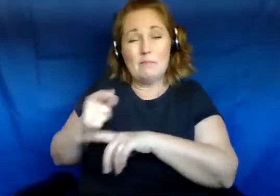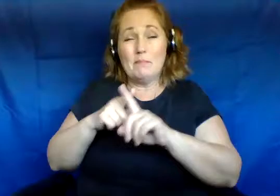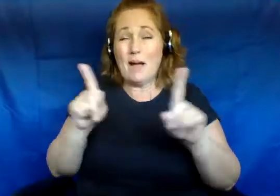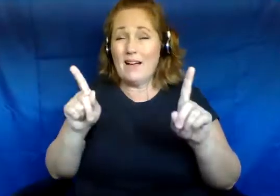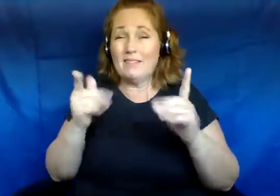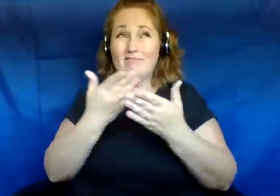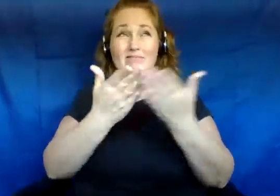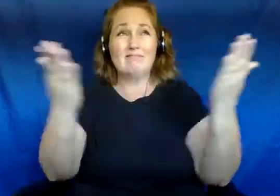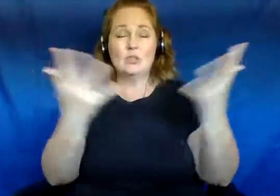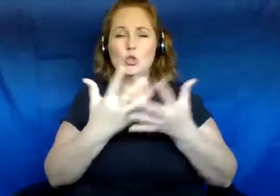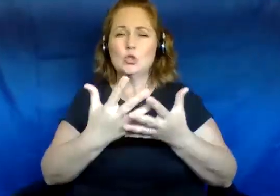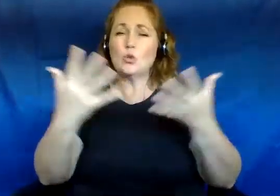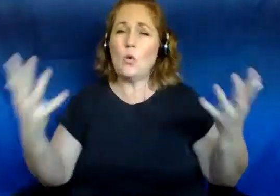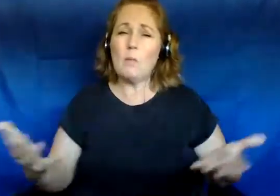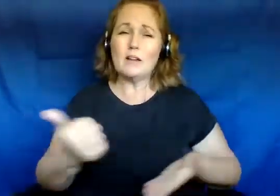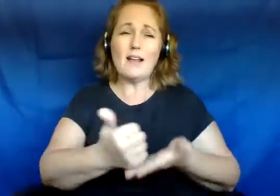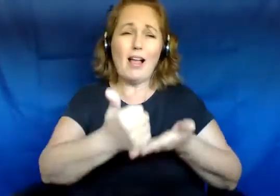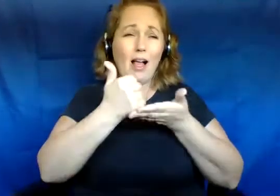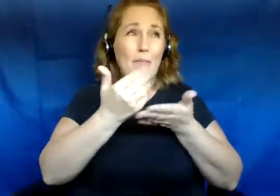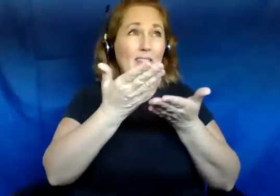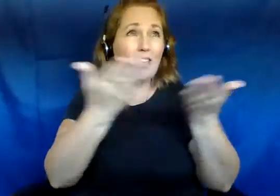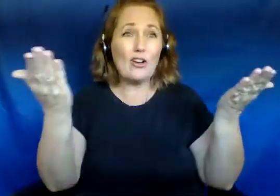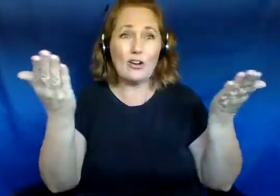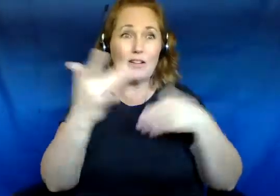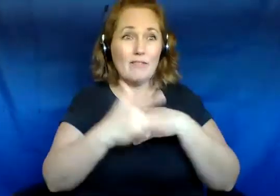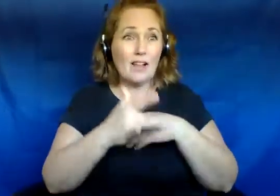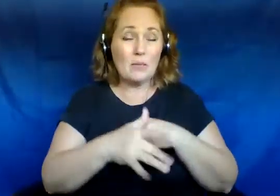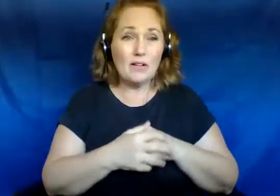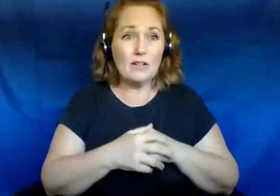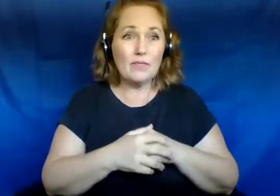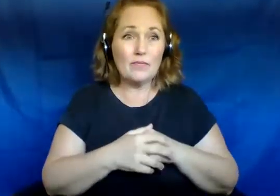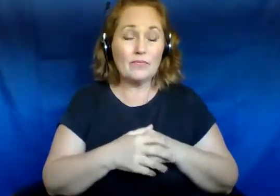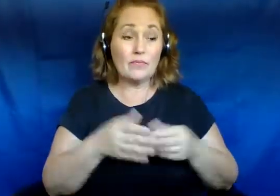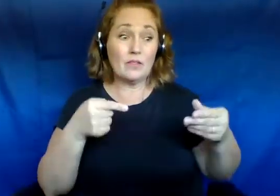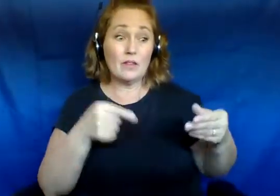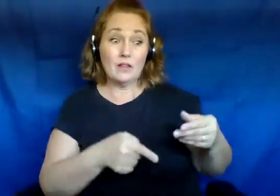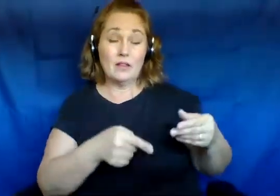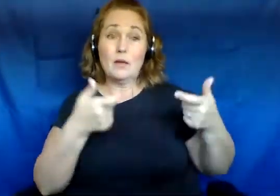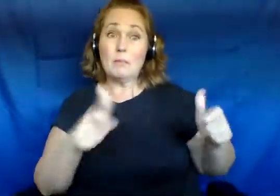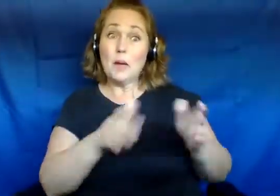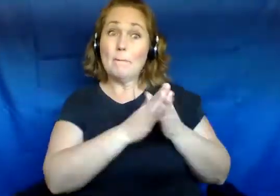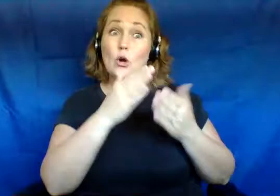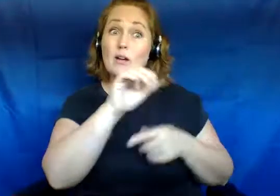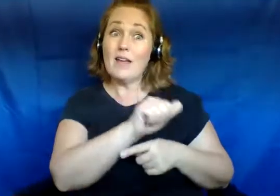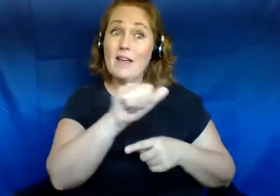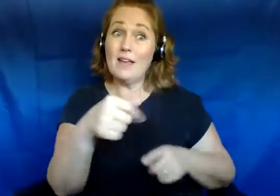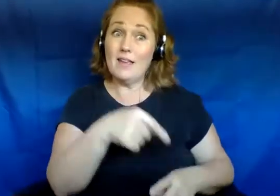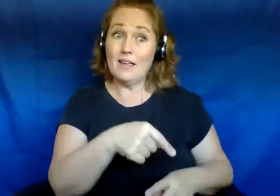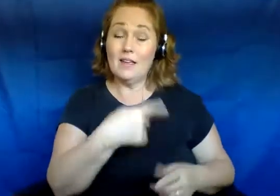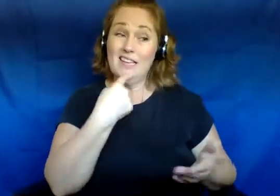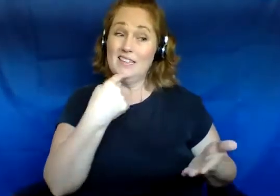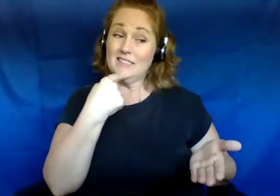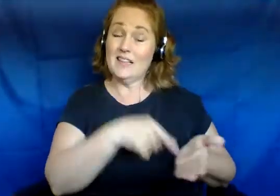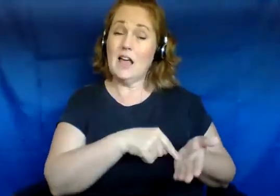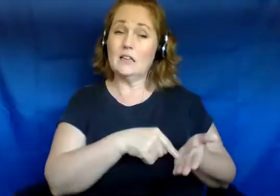help. There is so much help that is available. And in the big book of Alcoholics Anonymous,